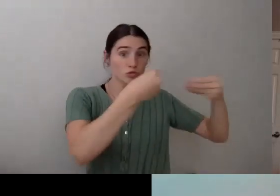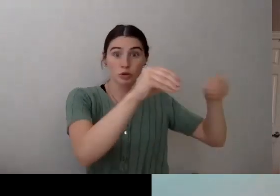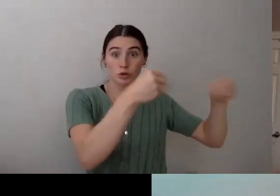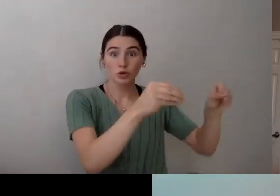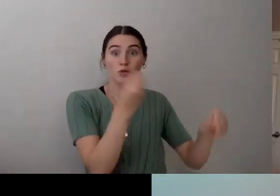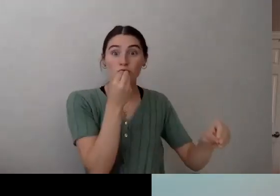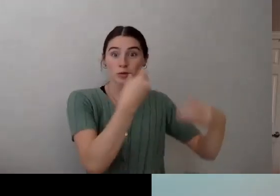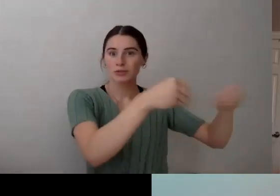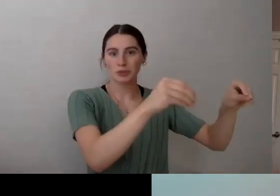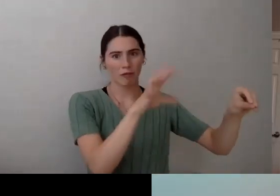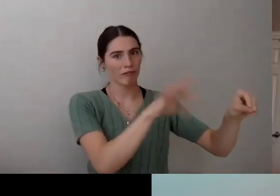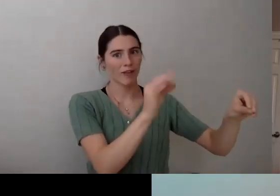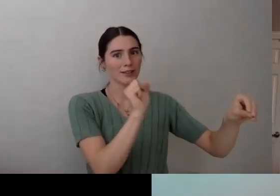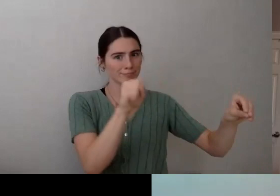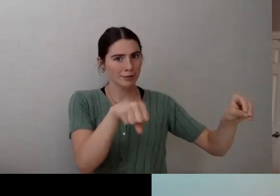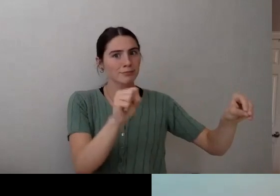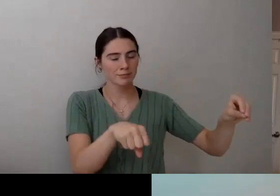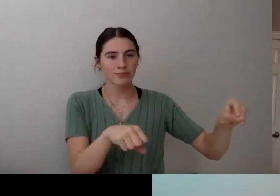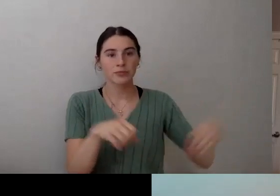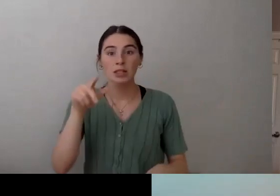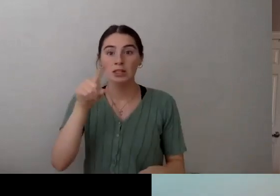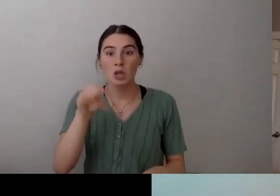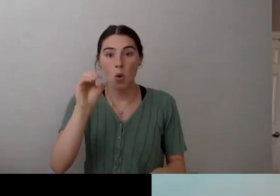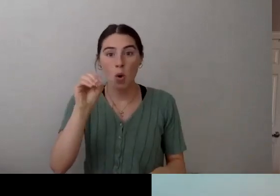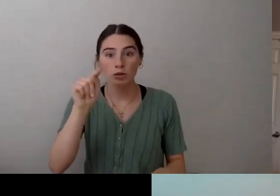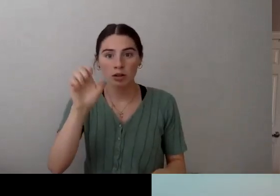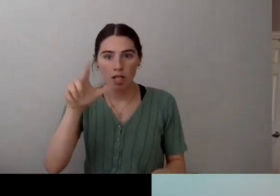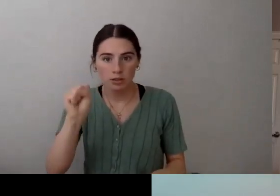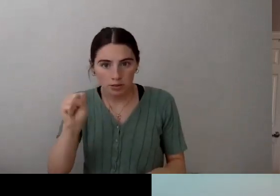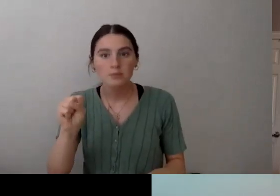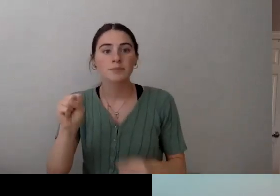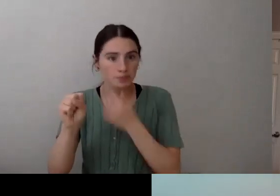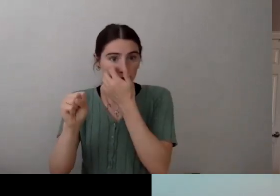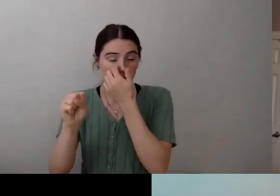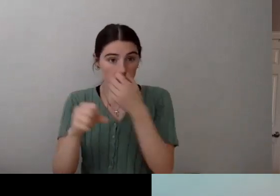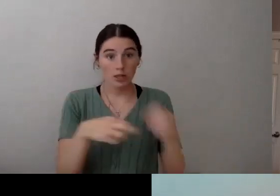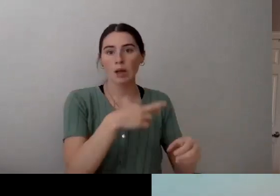Okay, so here's my zoodles. I'm gonna get them ready over here.